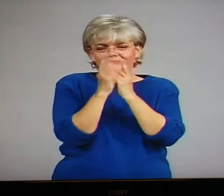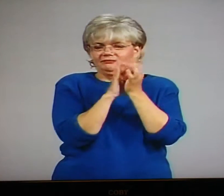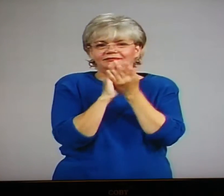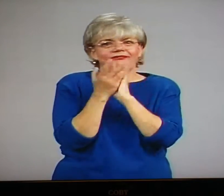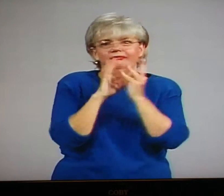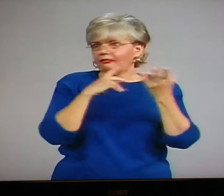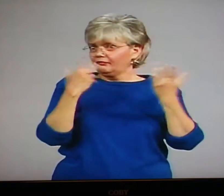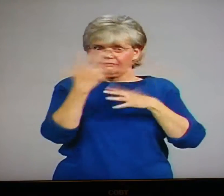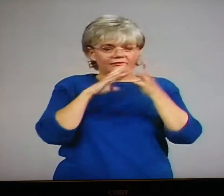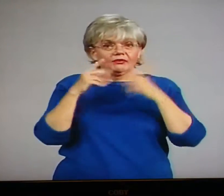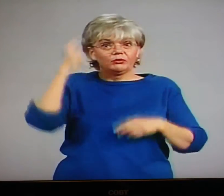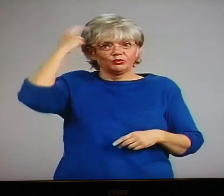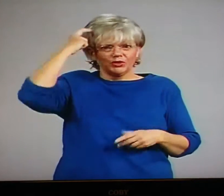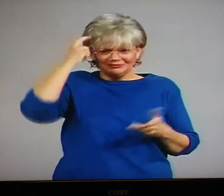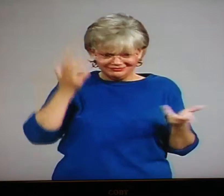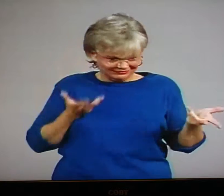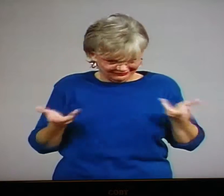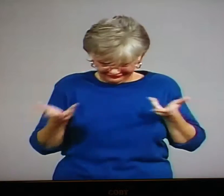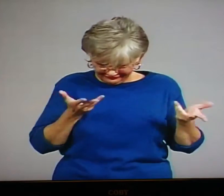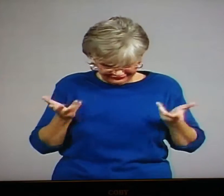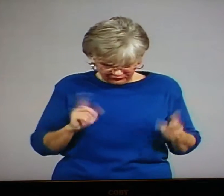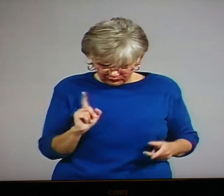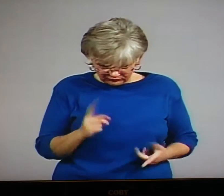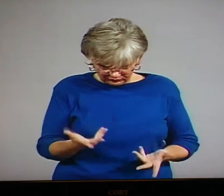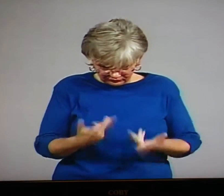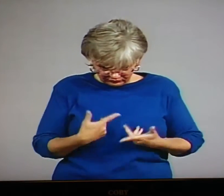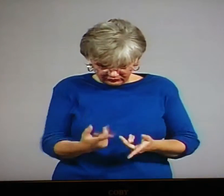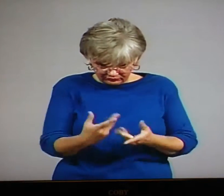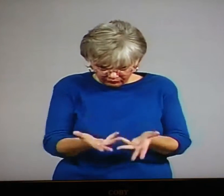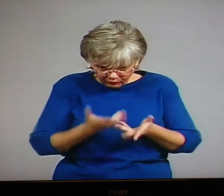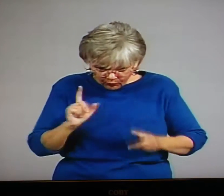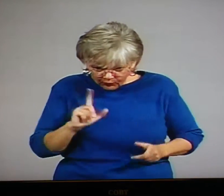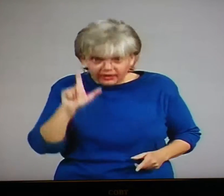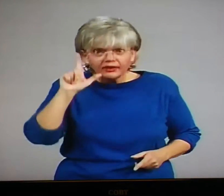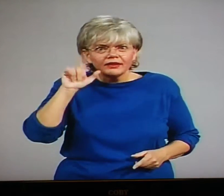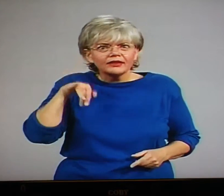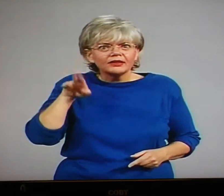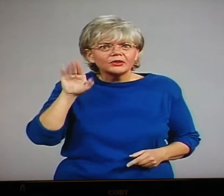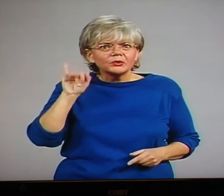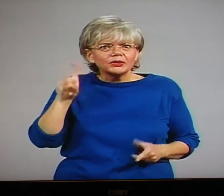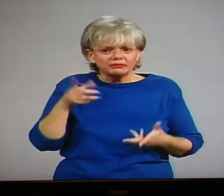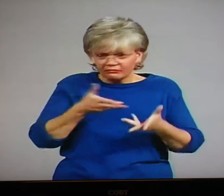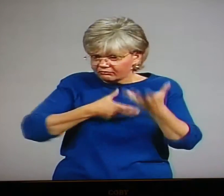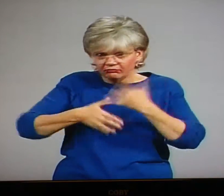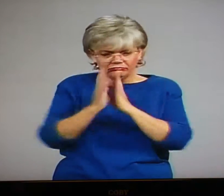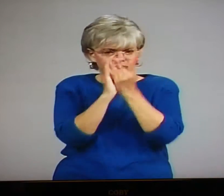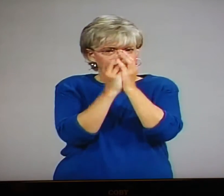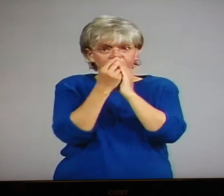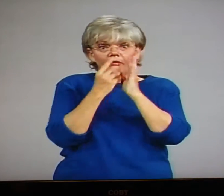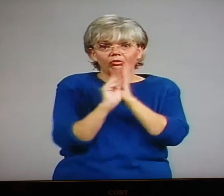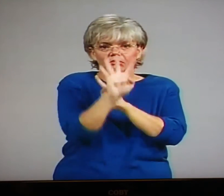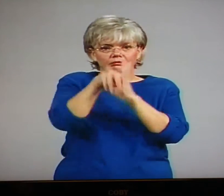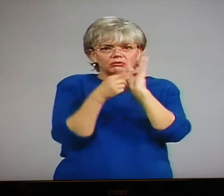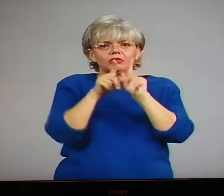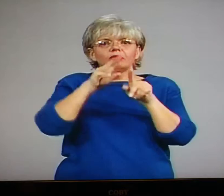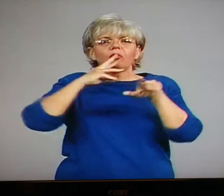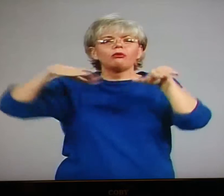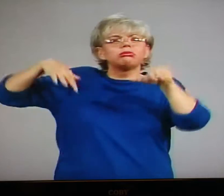If those hairs happen to get kind of jumbled, the brain doesn't understand where the liquid is or how